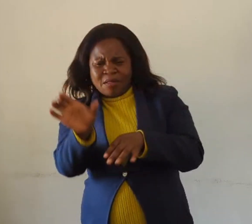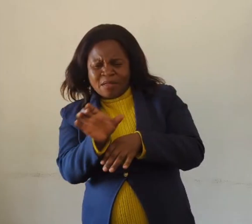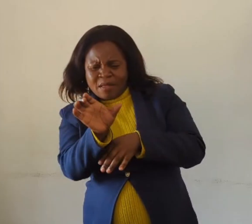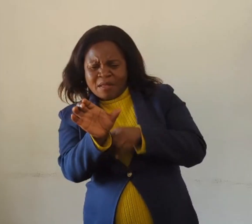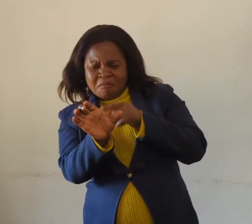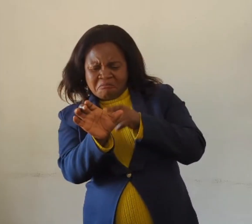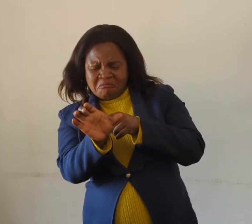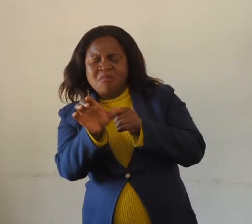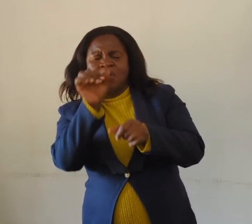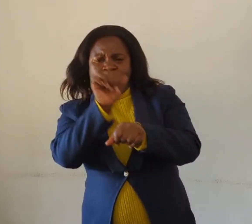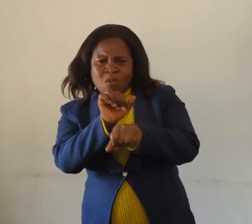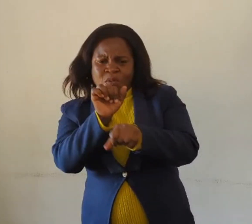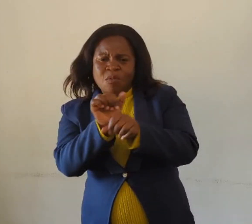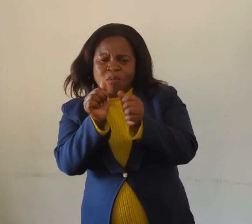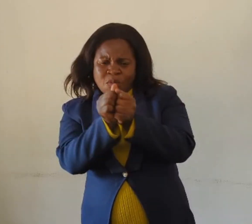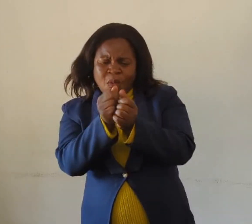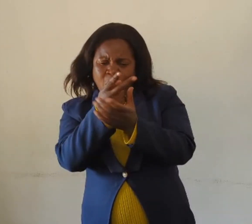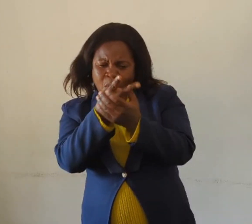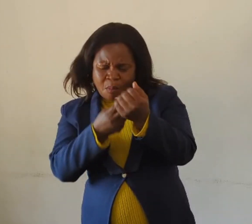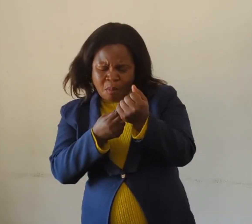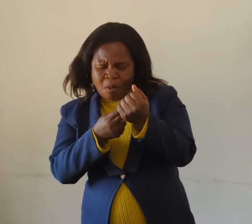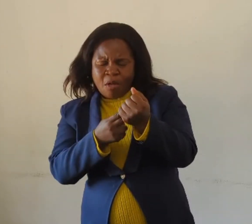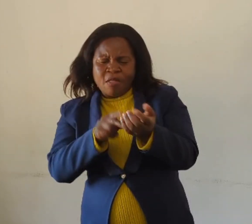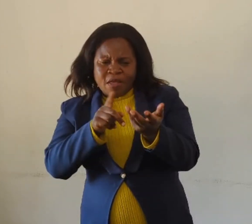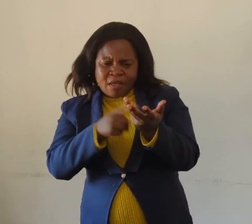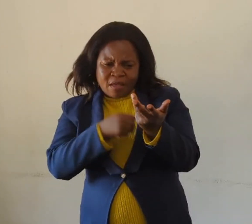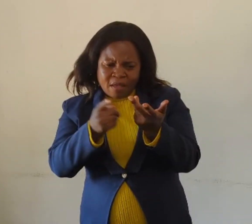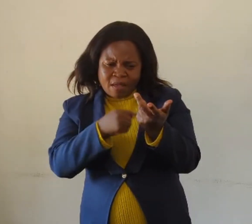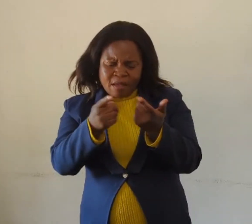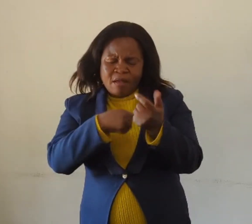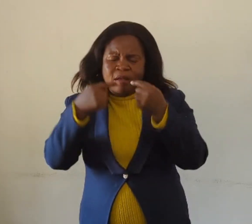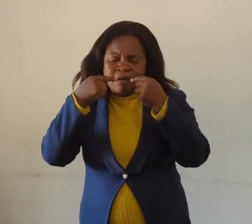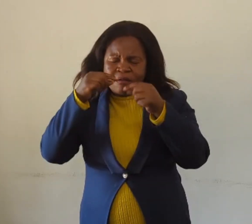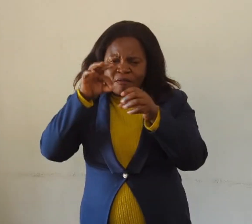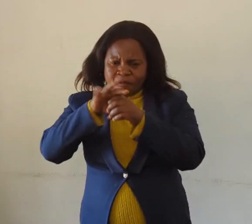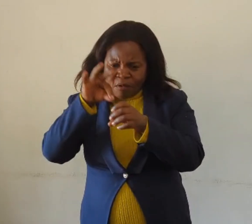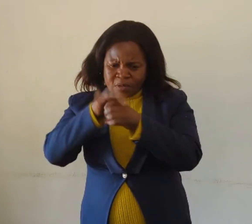both counting votes and declaring election results.